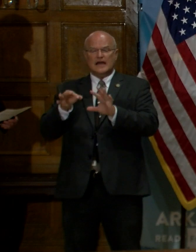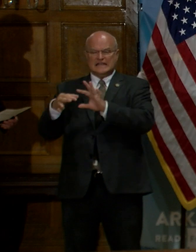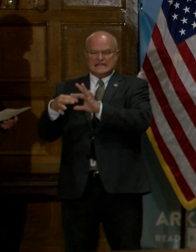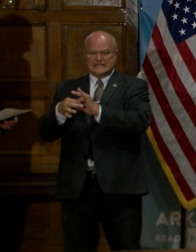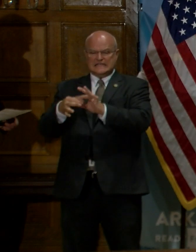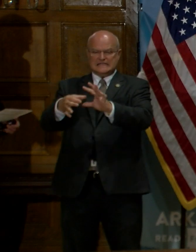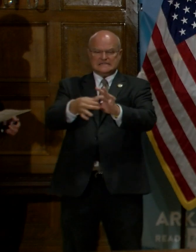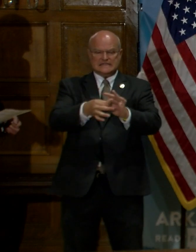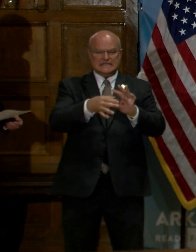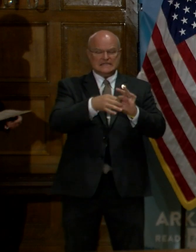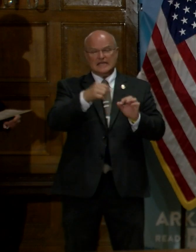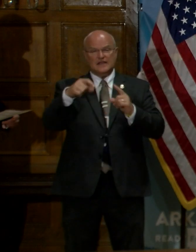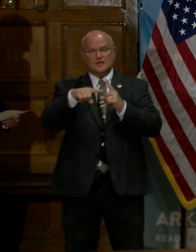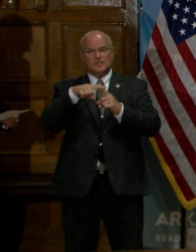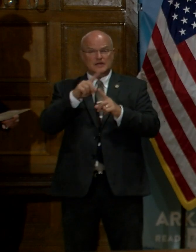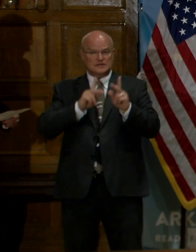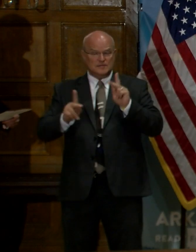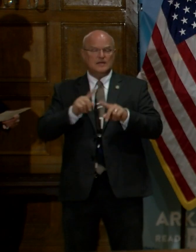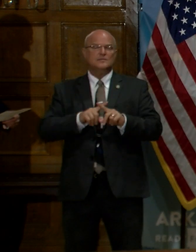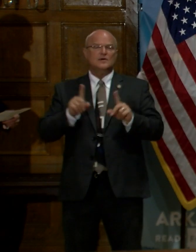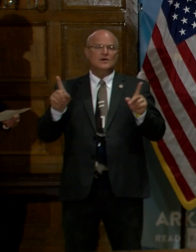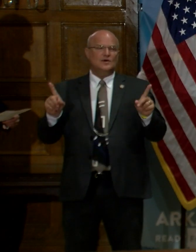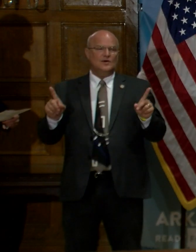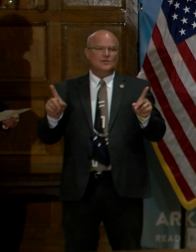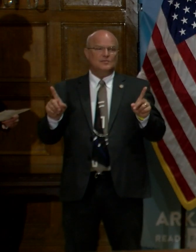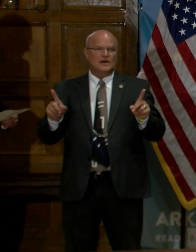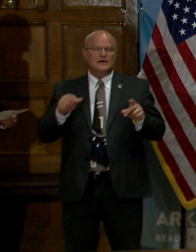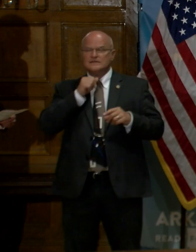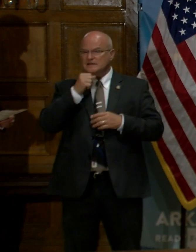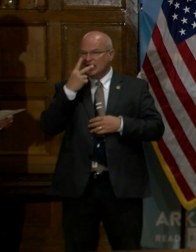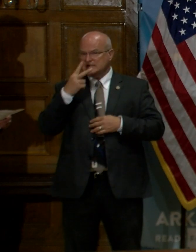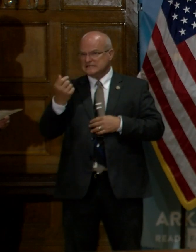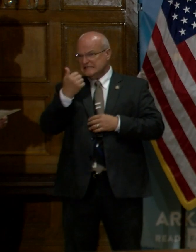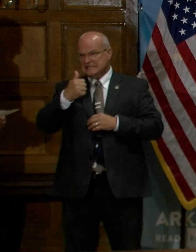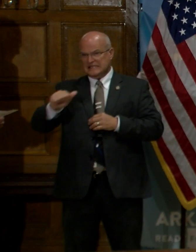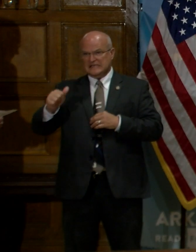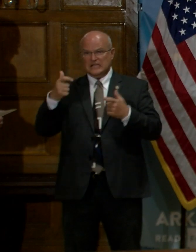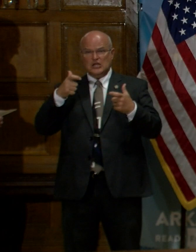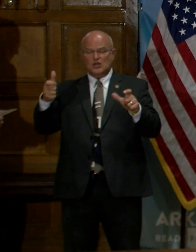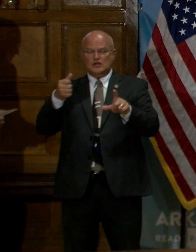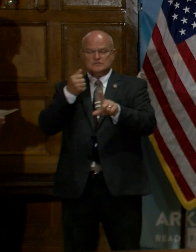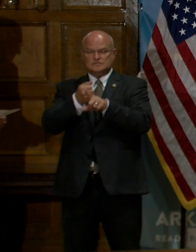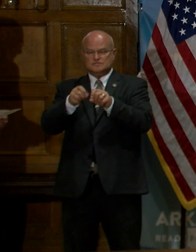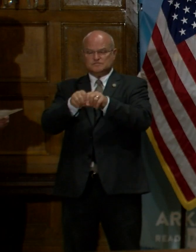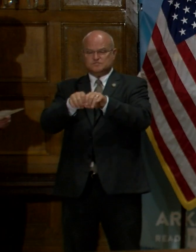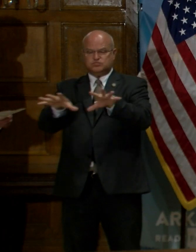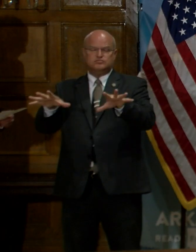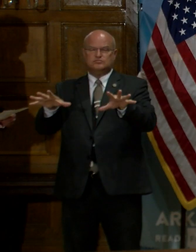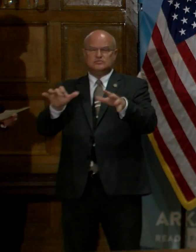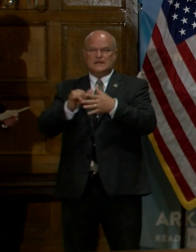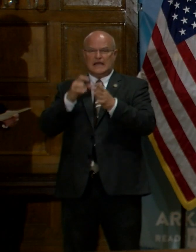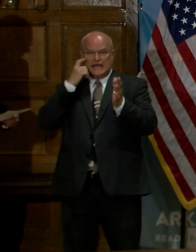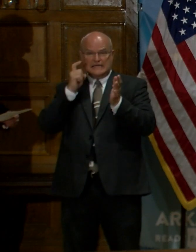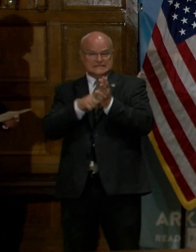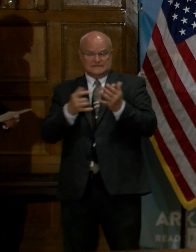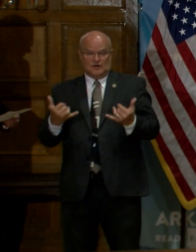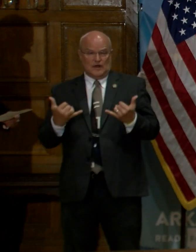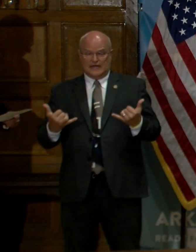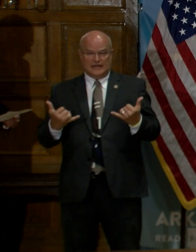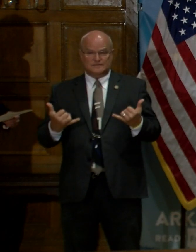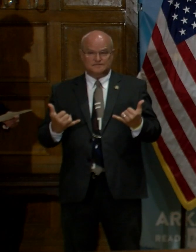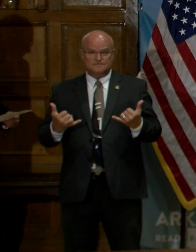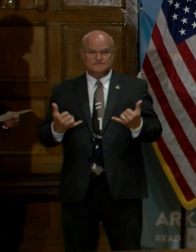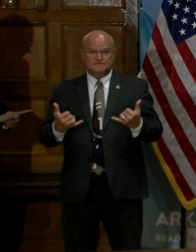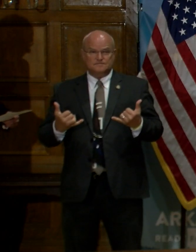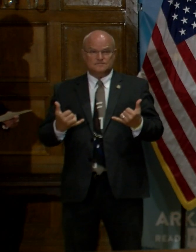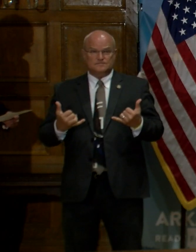links to other positive individuals, but we've not seen any large outbreaks or clusters that we can identify at this